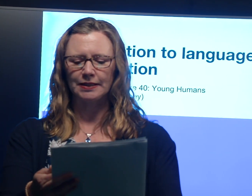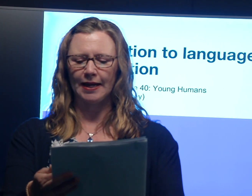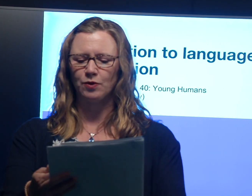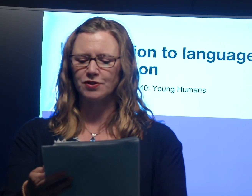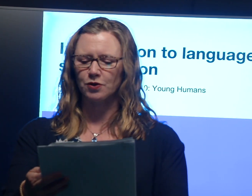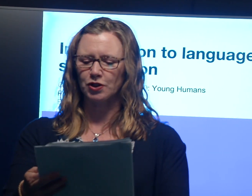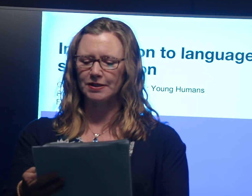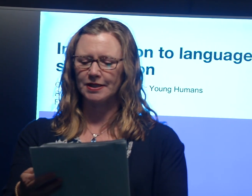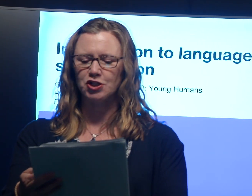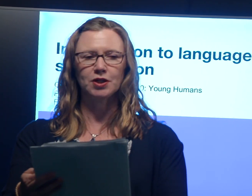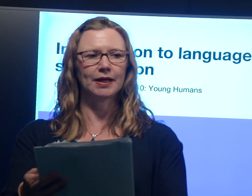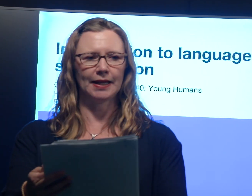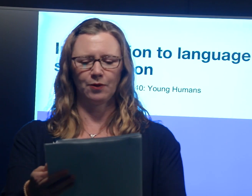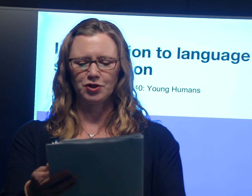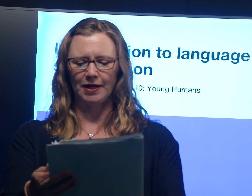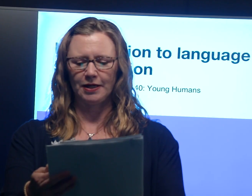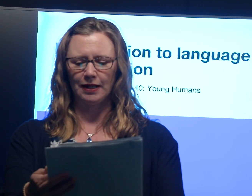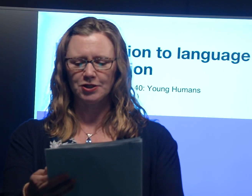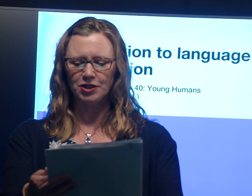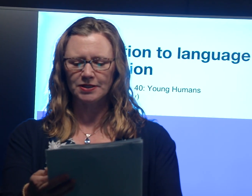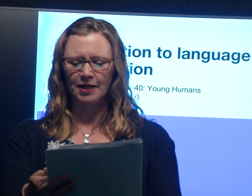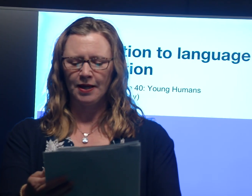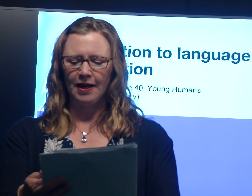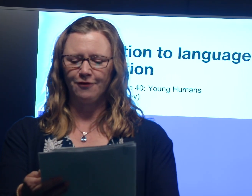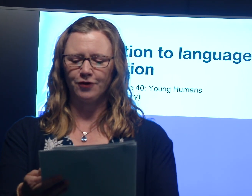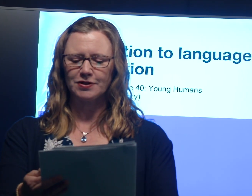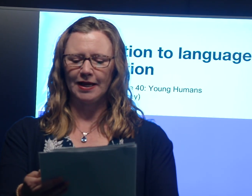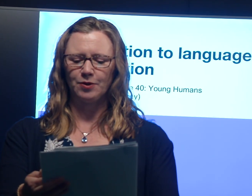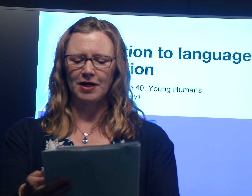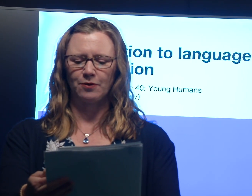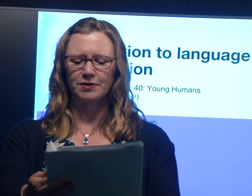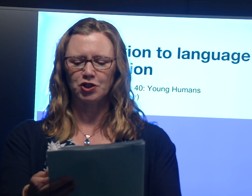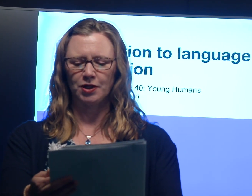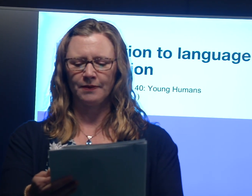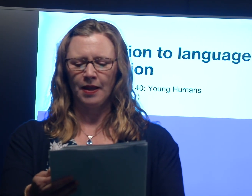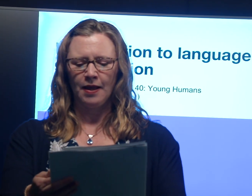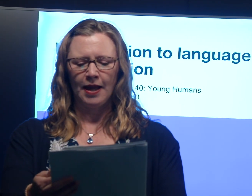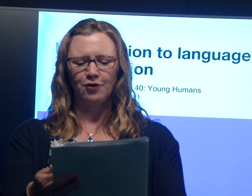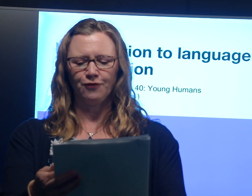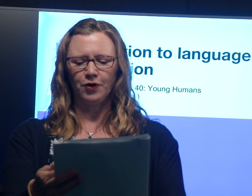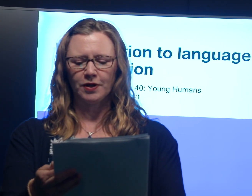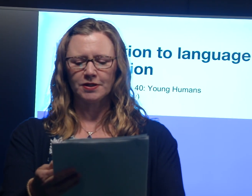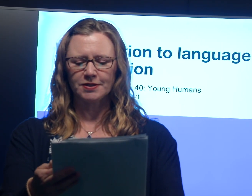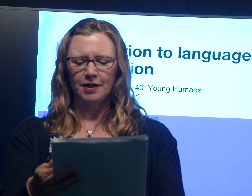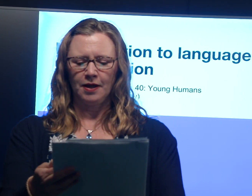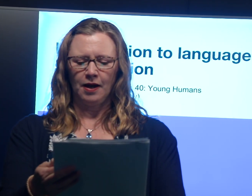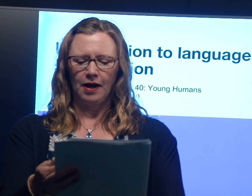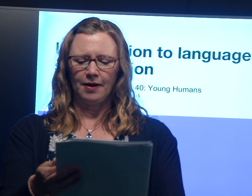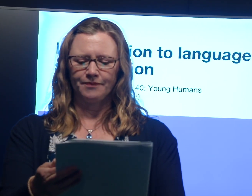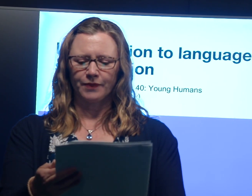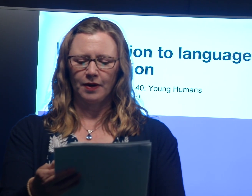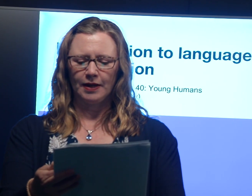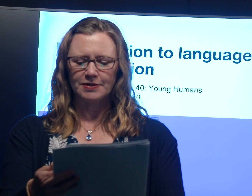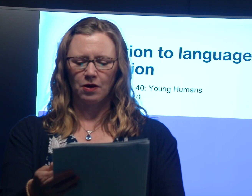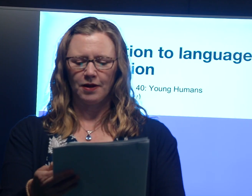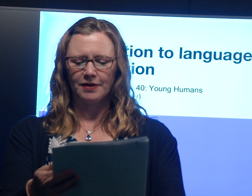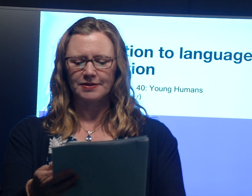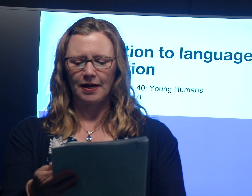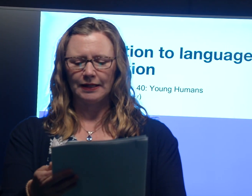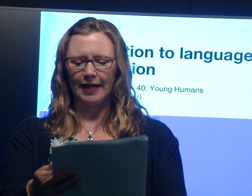language socialization and language ideologies, and first language acquisition. And her focus is on the signed